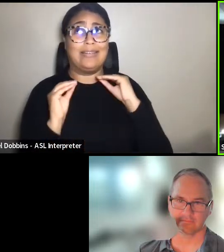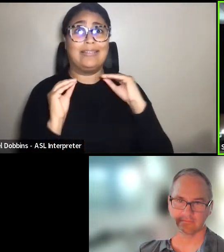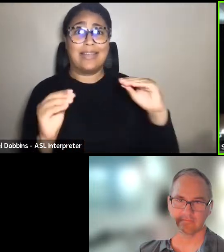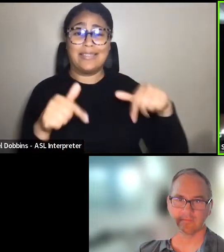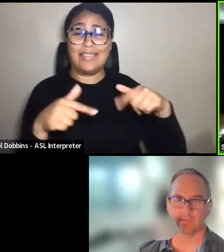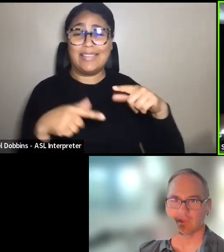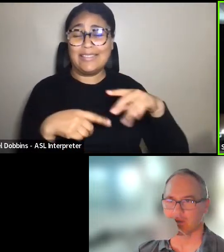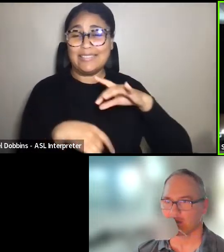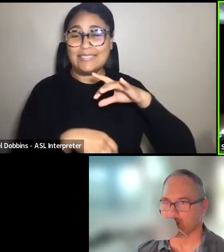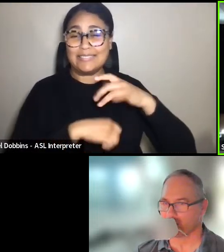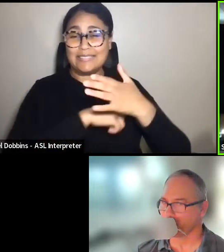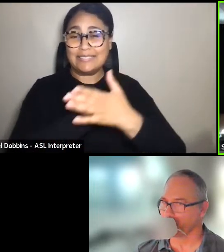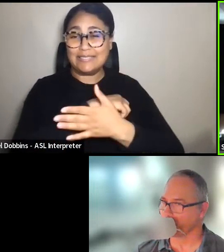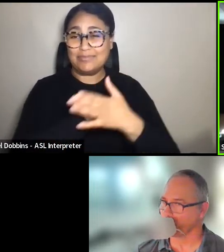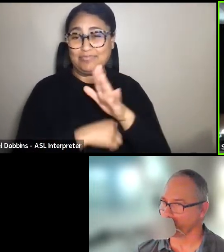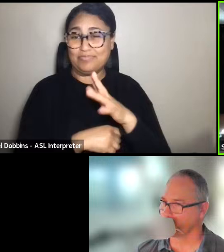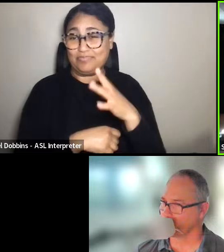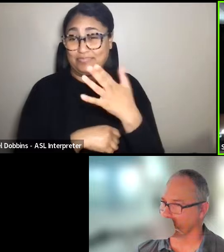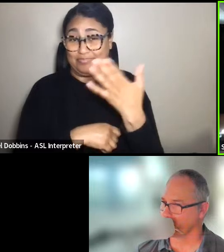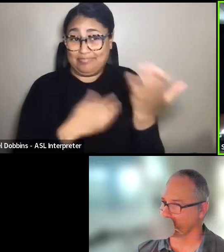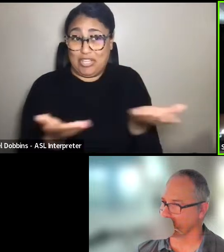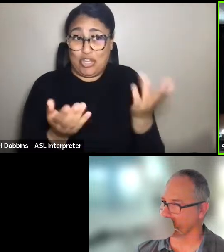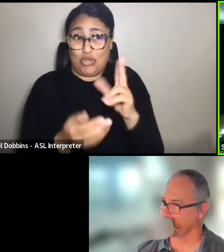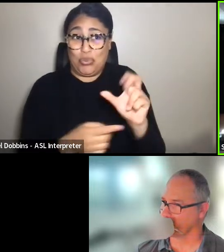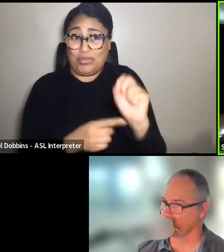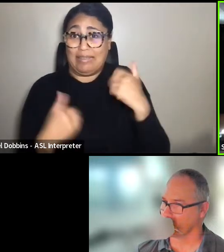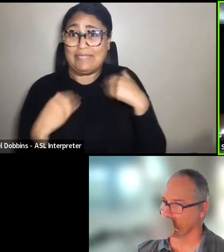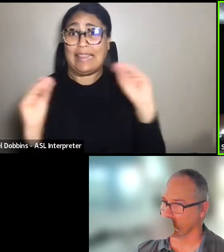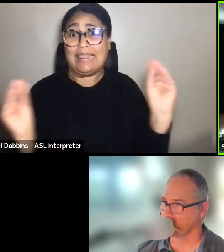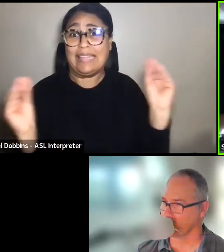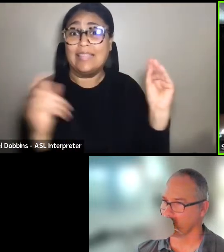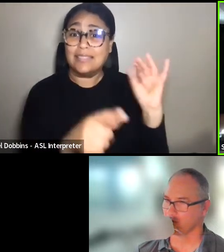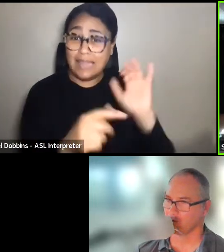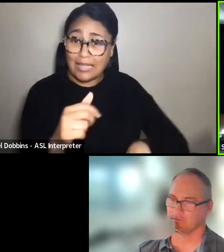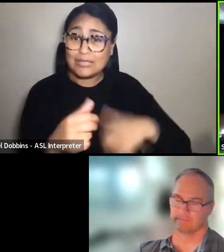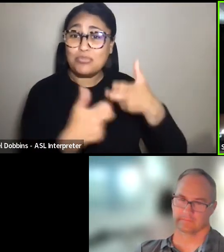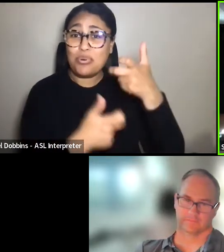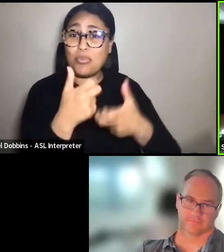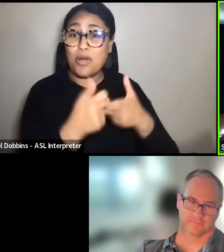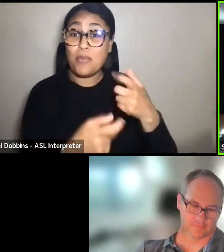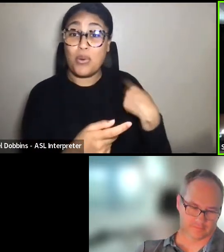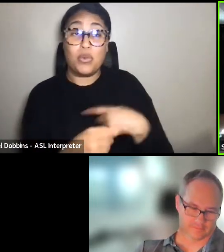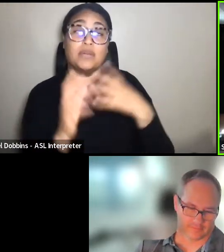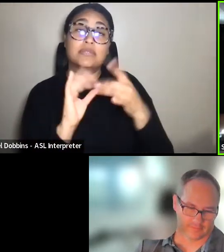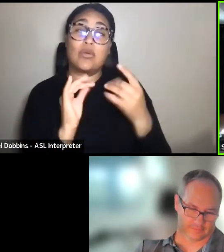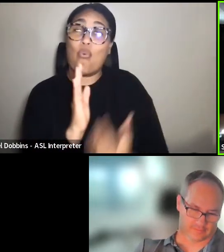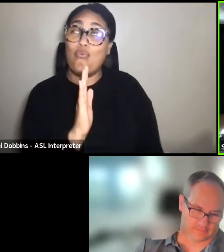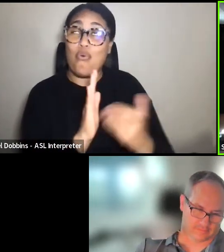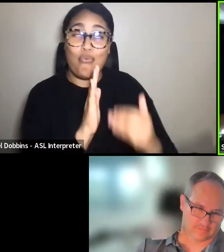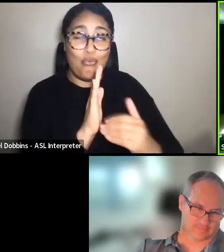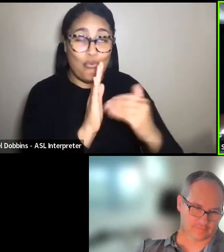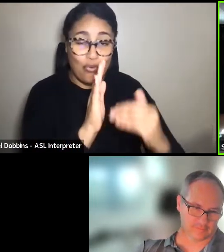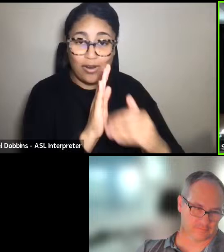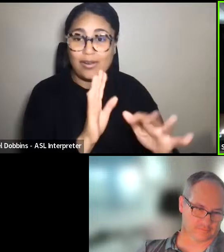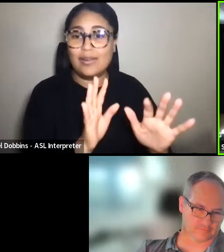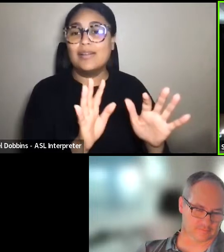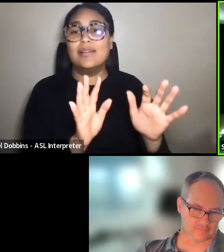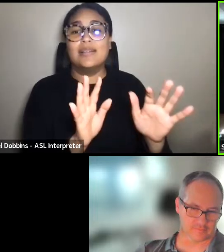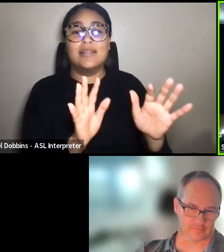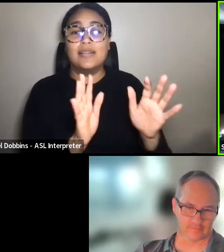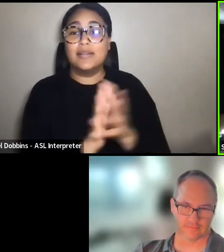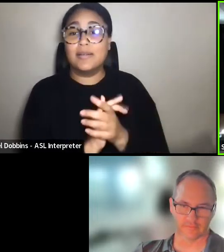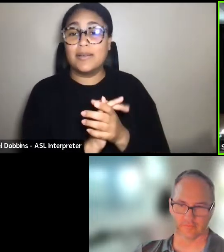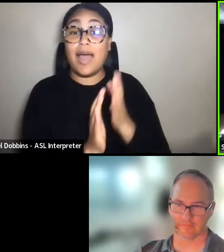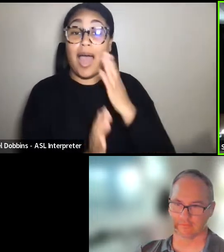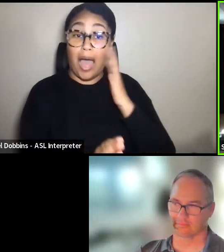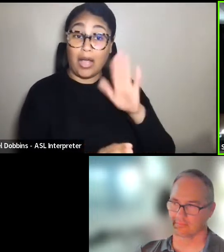that's one of the problems here that has been stated many, many times. I